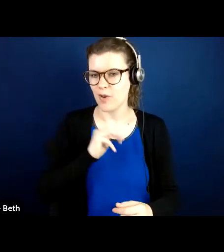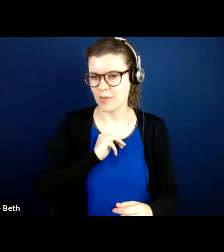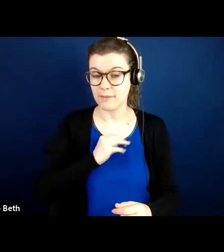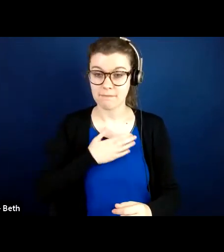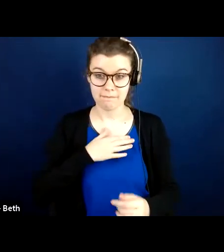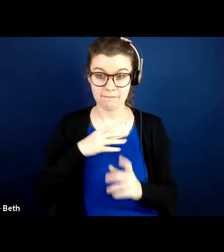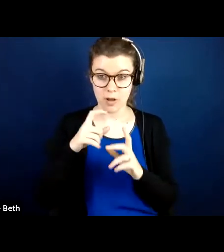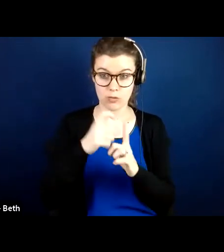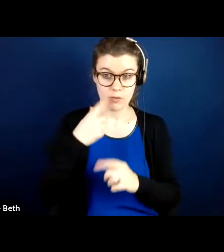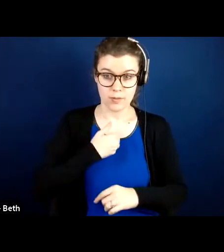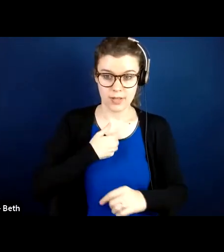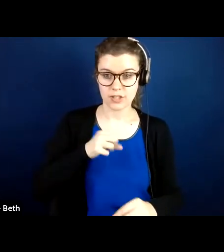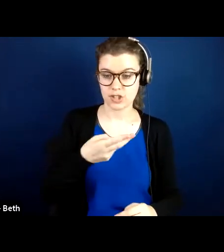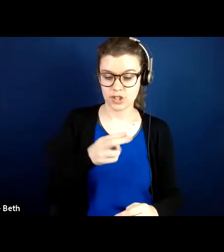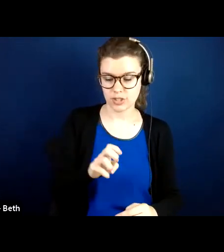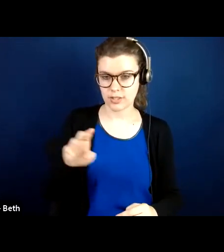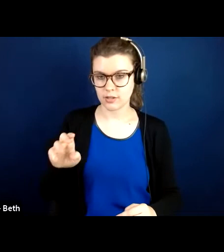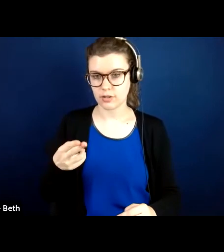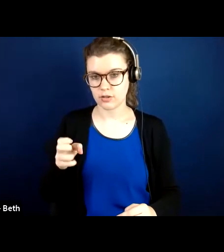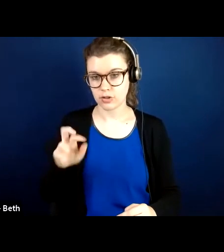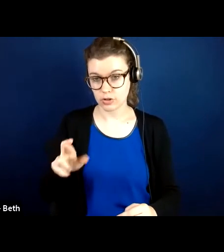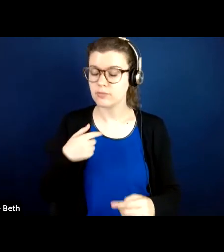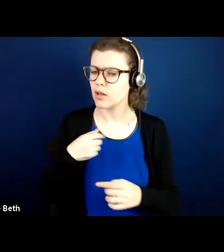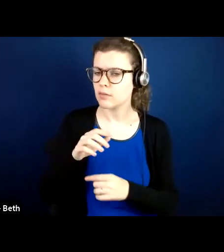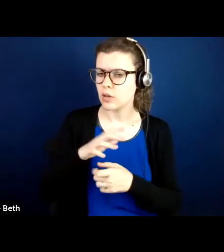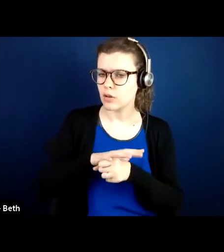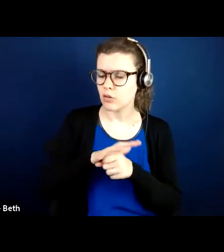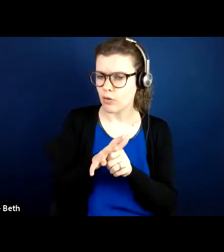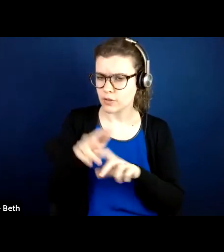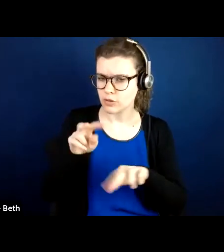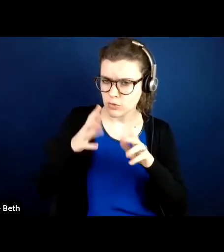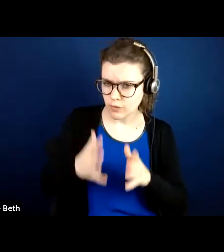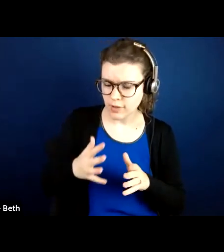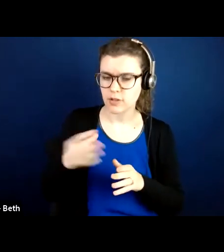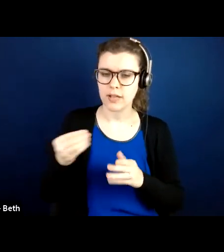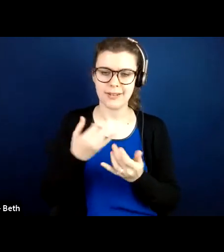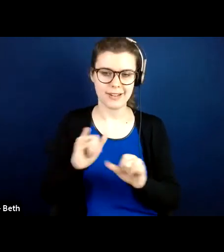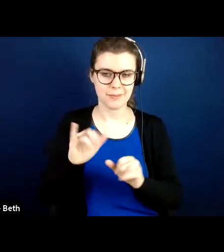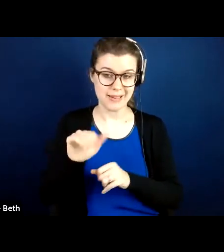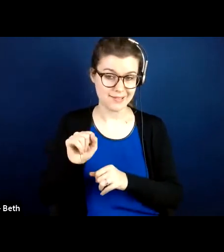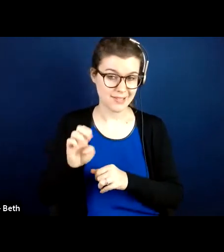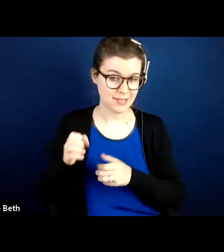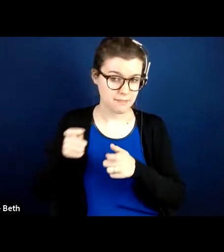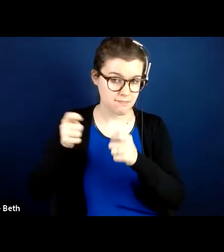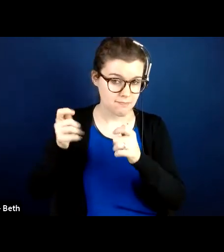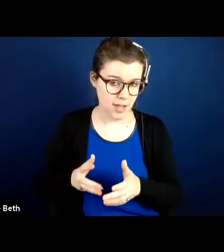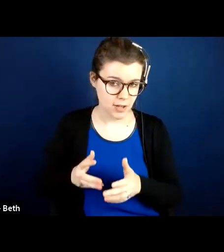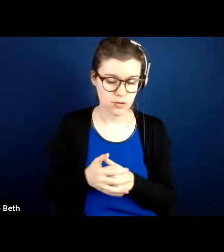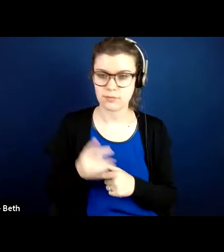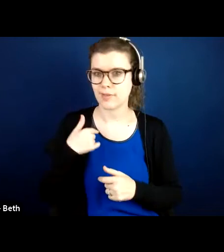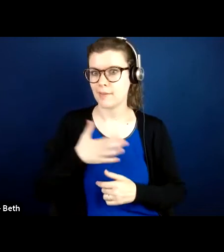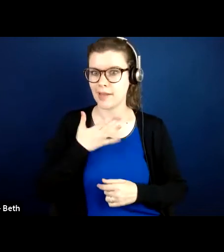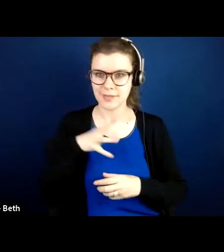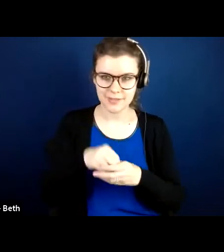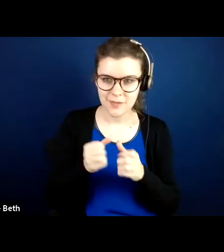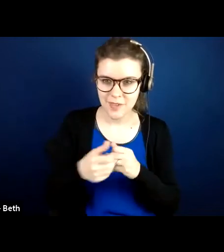the COVID-19 supervisor and independent care waiver program case manager, and I'm happy to be here. I'm